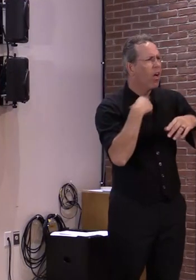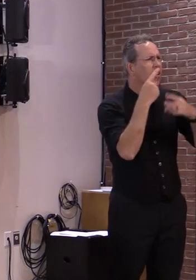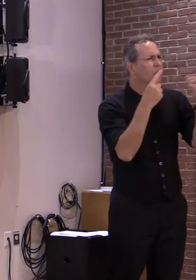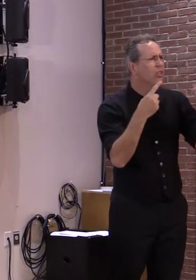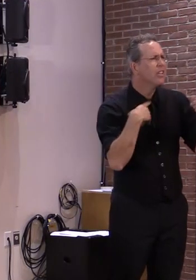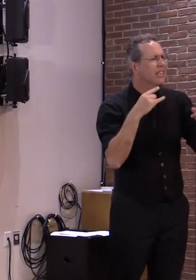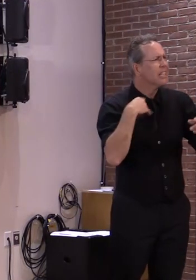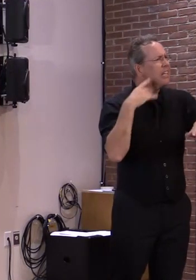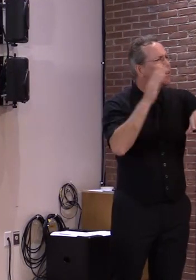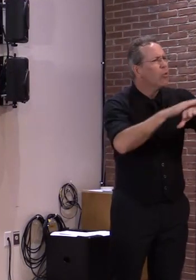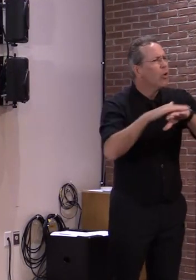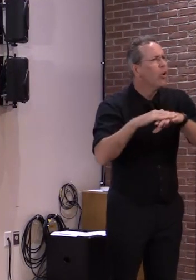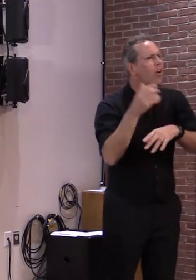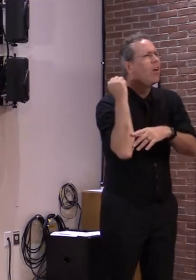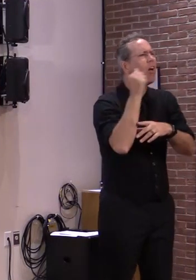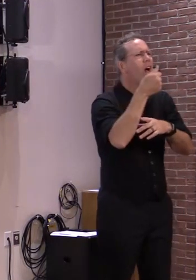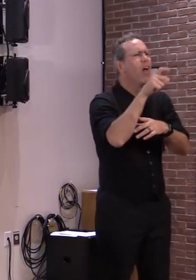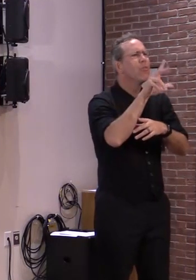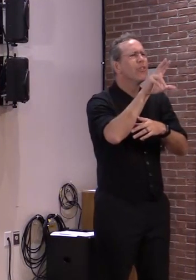defend ourselves